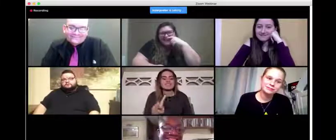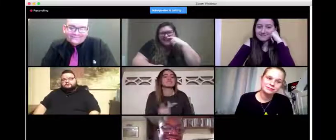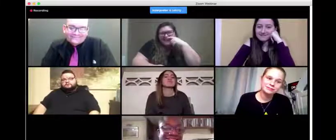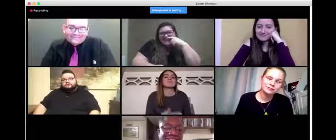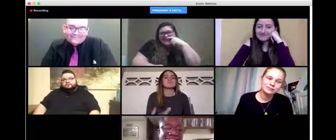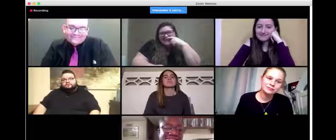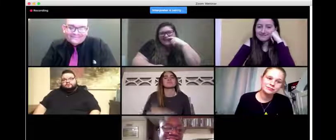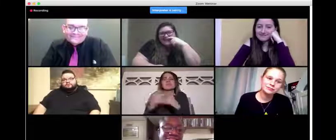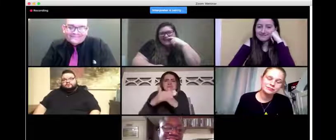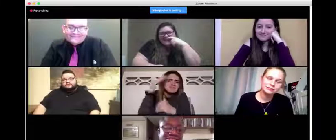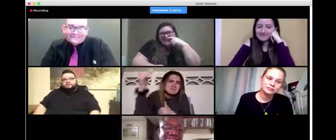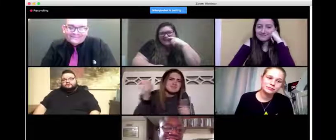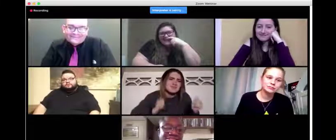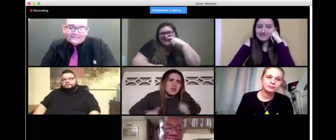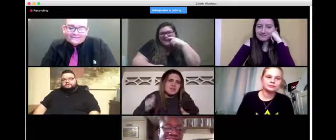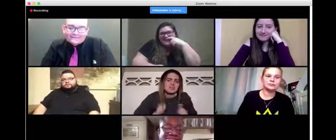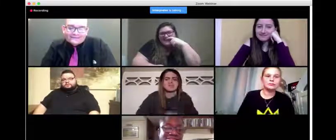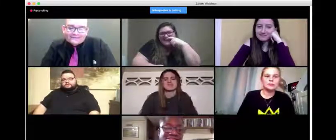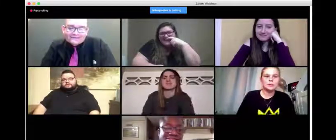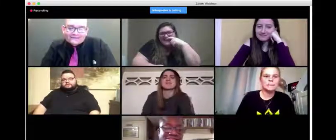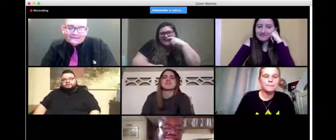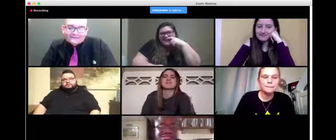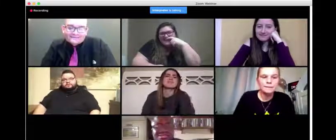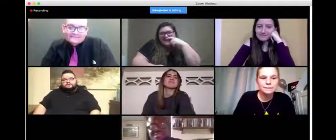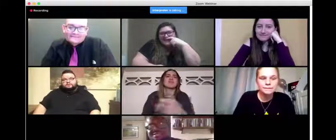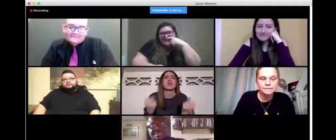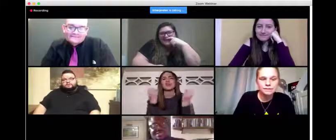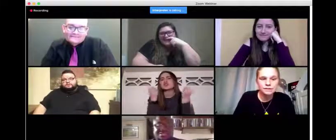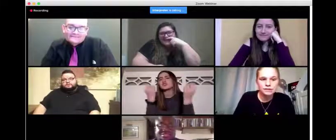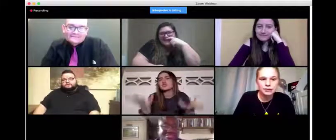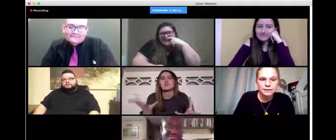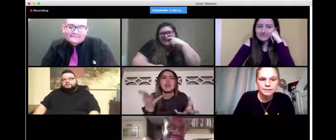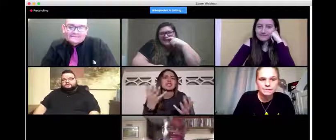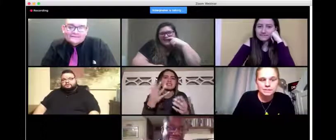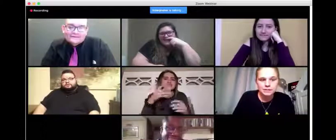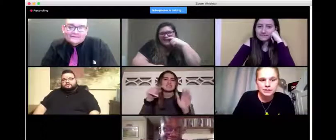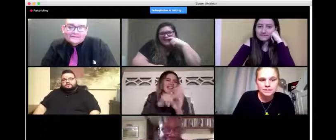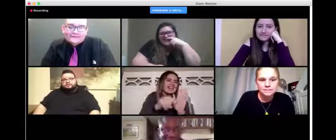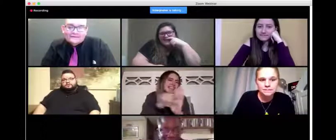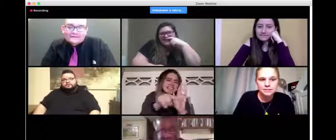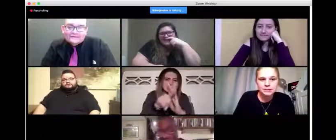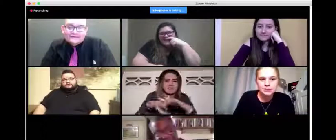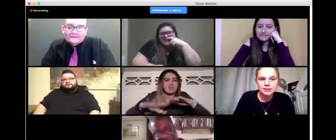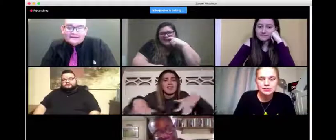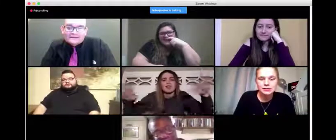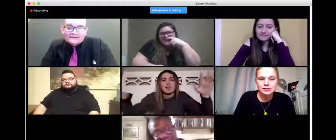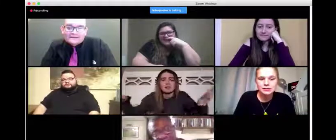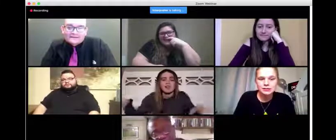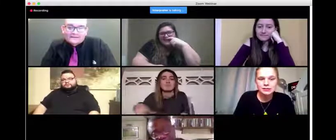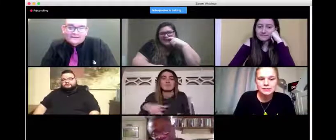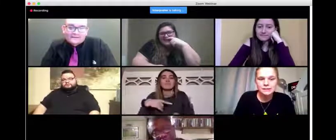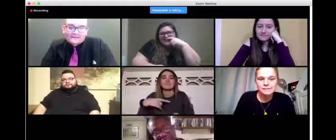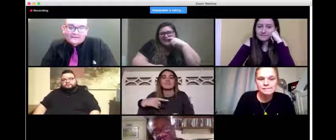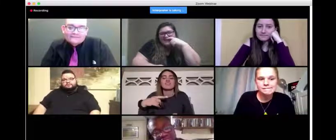it's too much negativity, all the blah blah blah. What I would say about that for myself is,